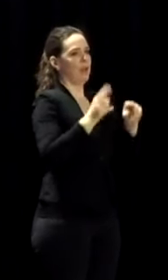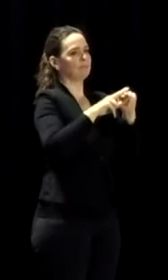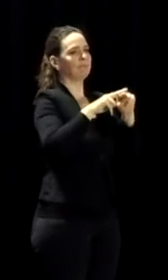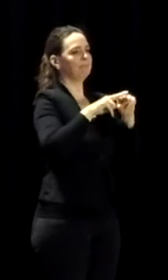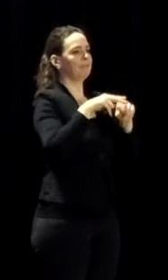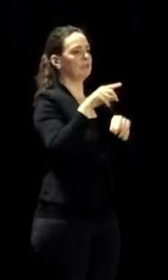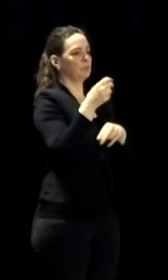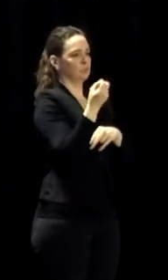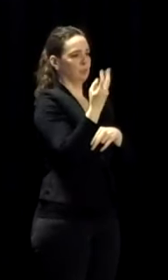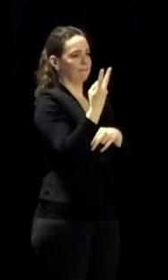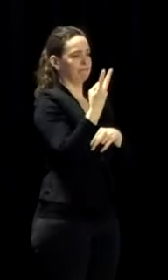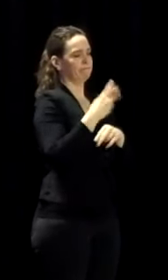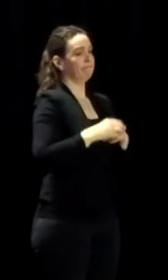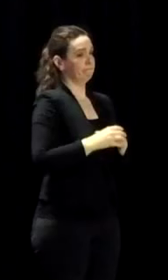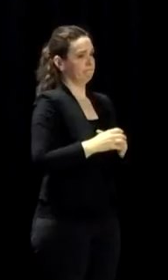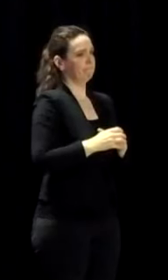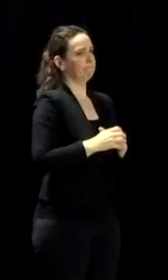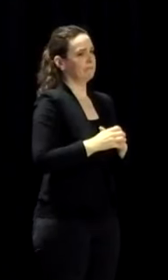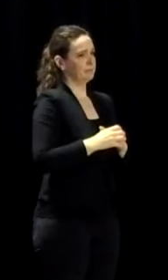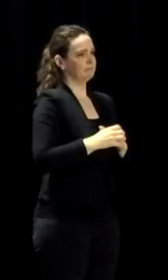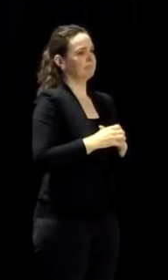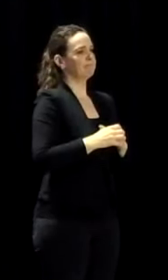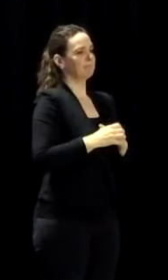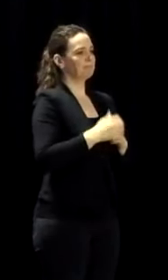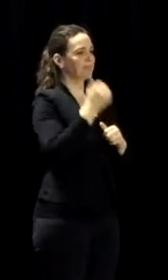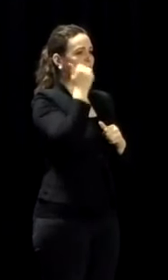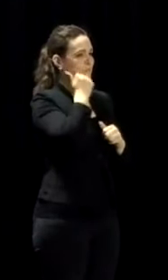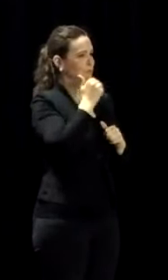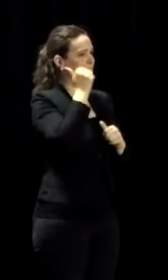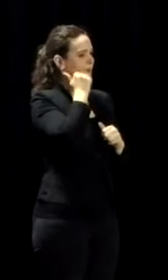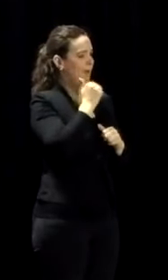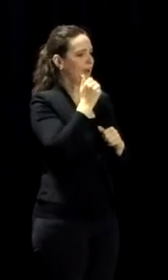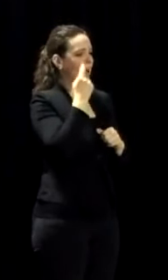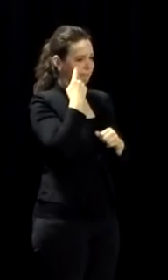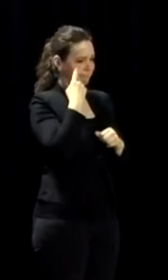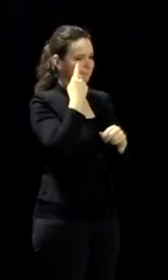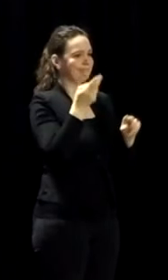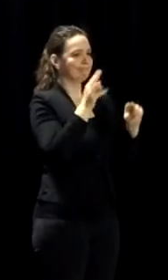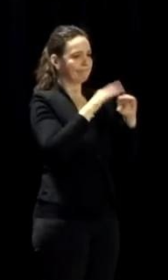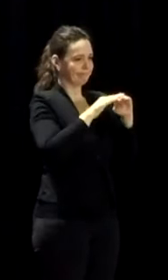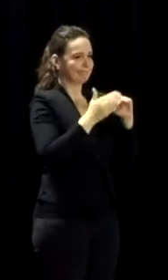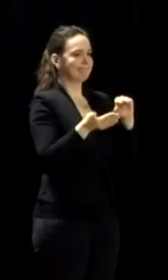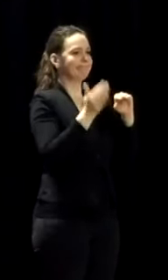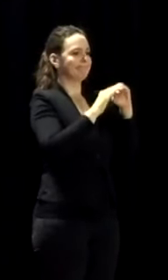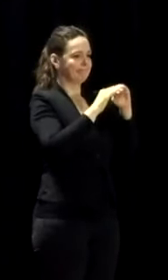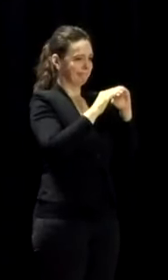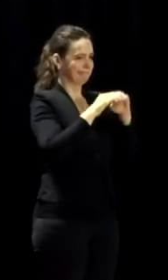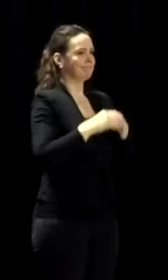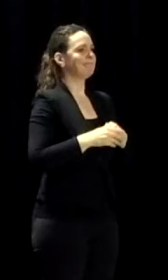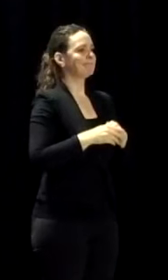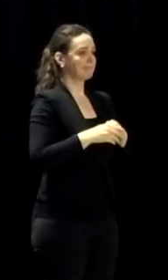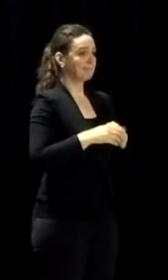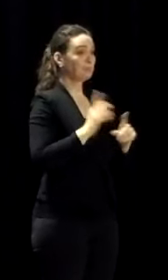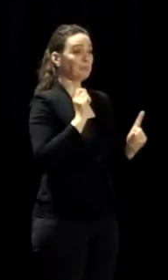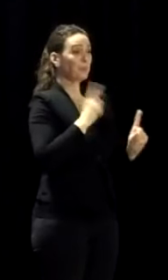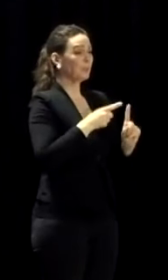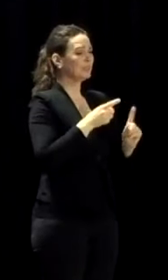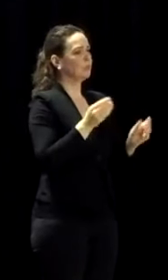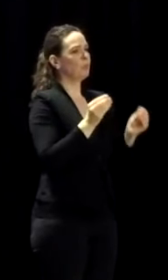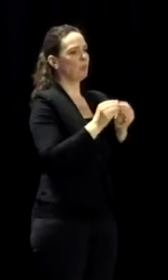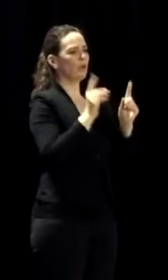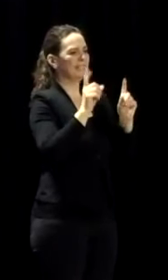increase higher than that each day. This is good. We're getting more data in. This allows